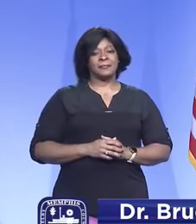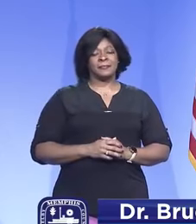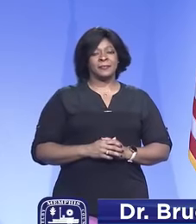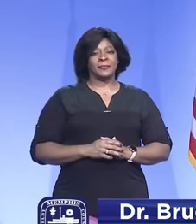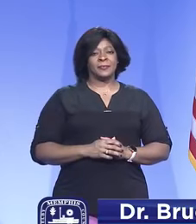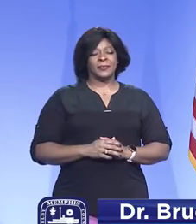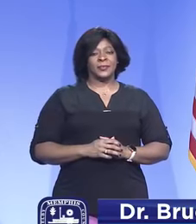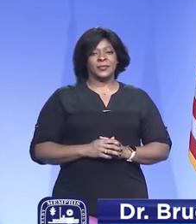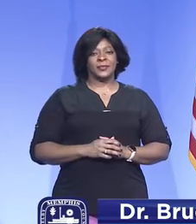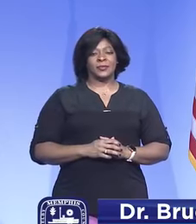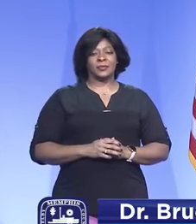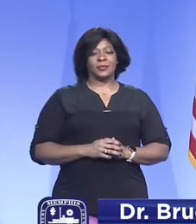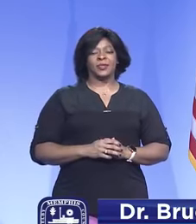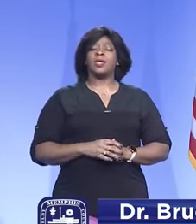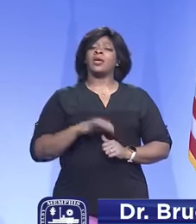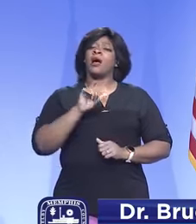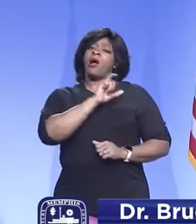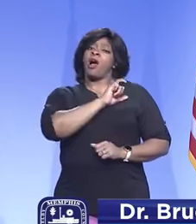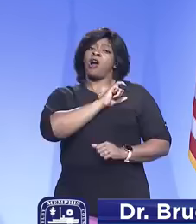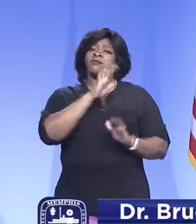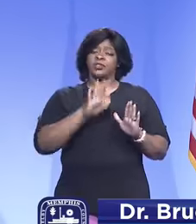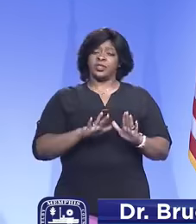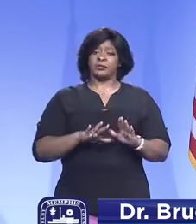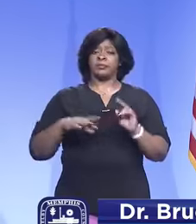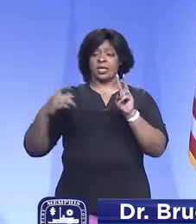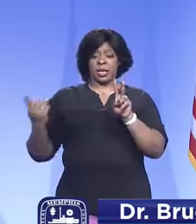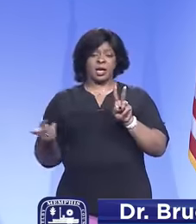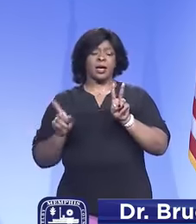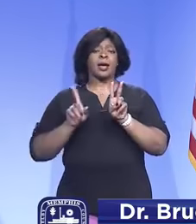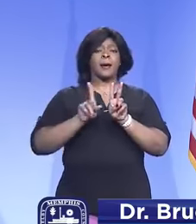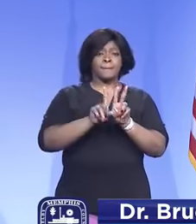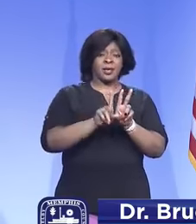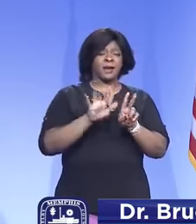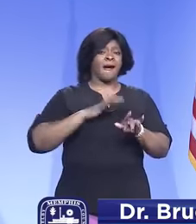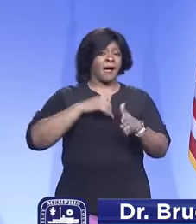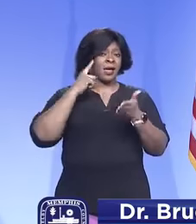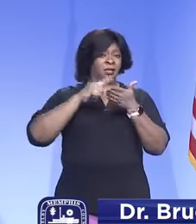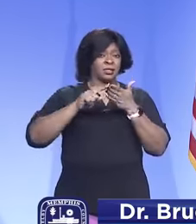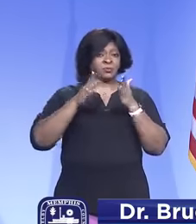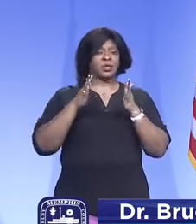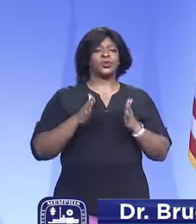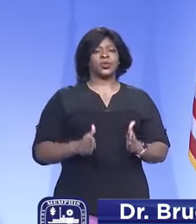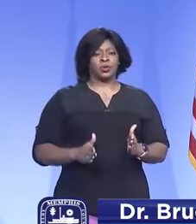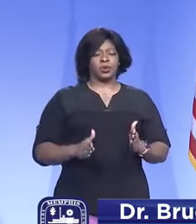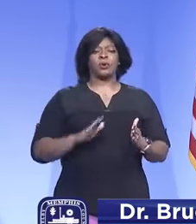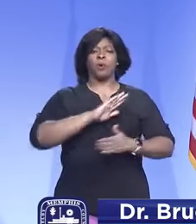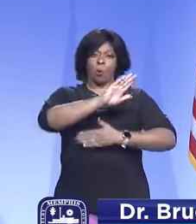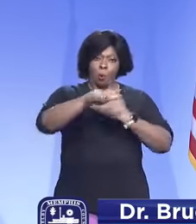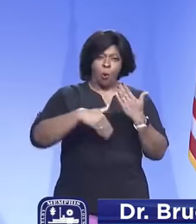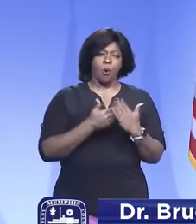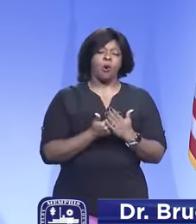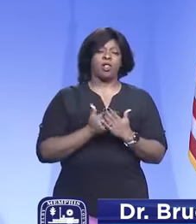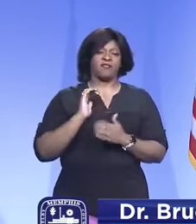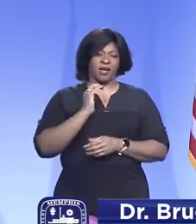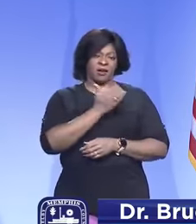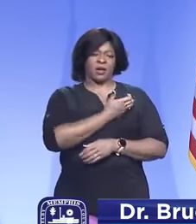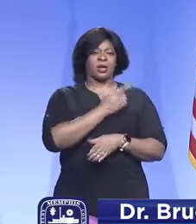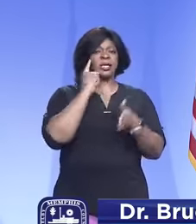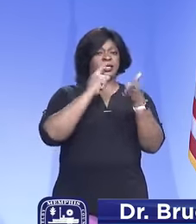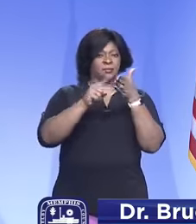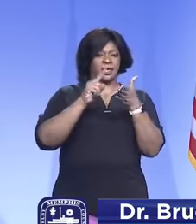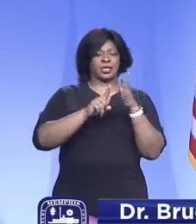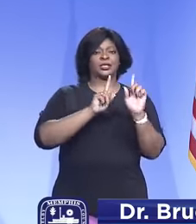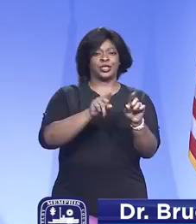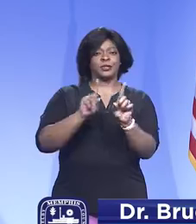The officers will accompany our inspectors on all of the